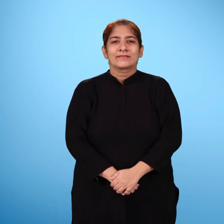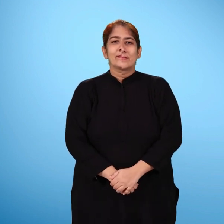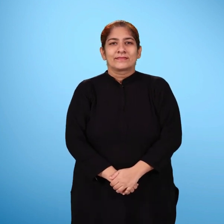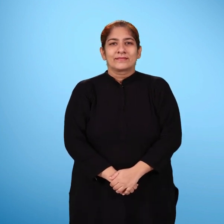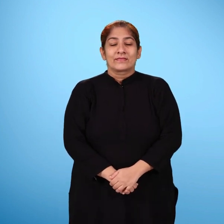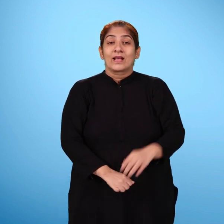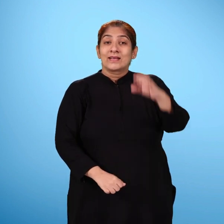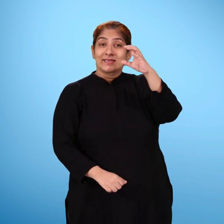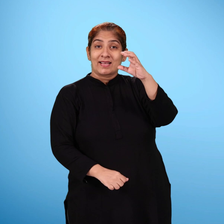Option C.